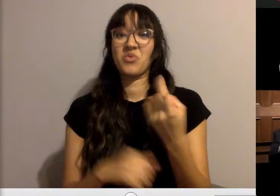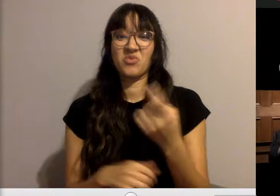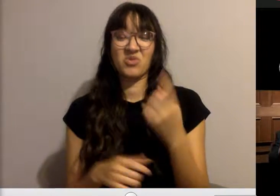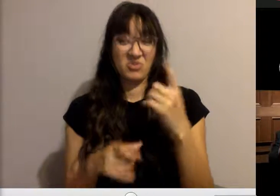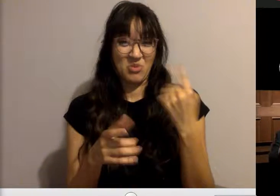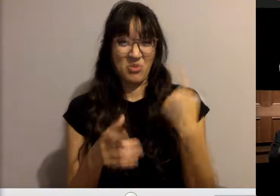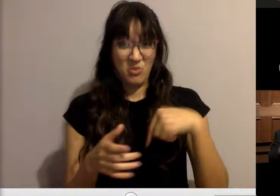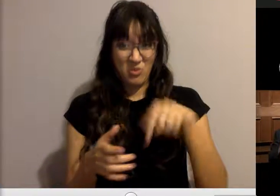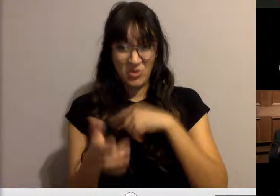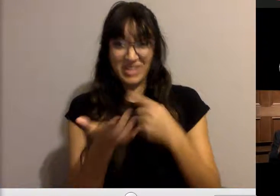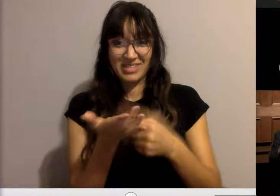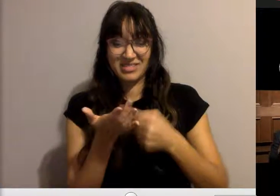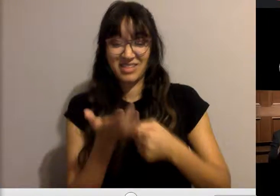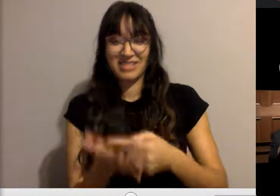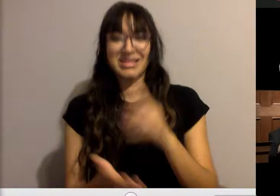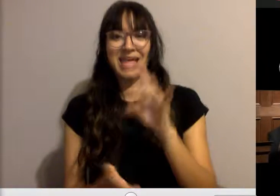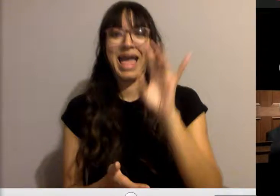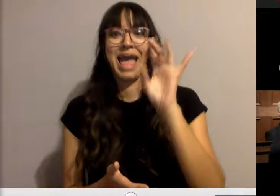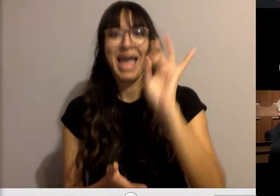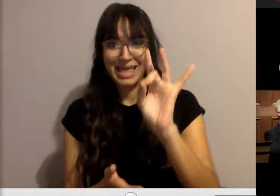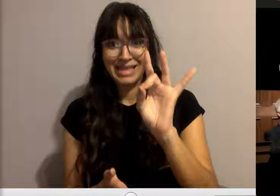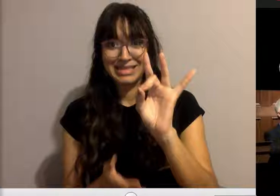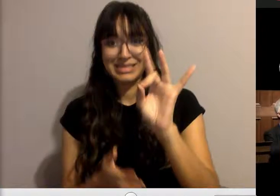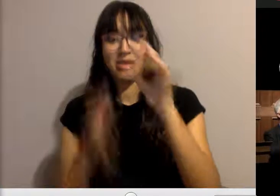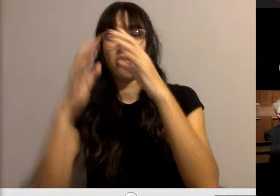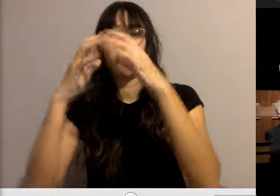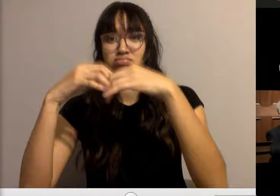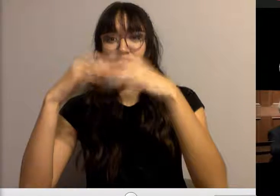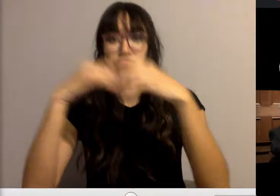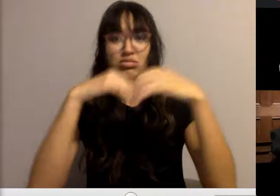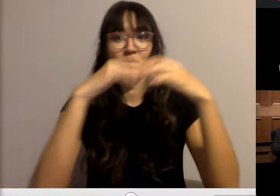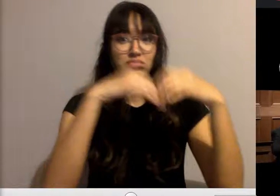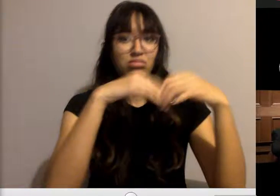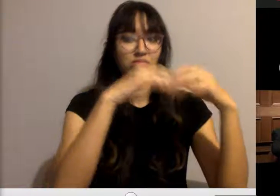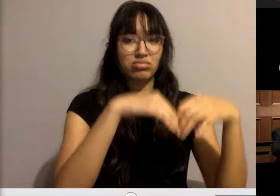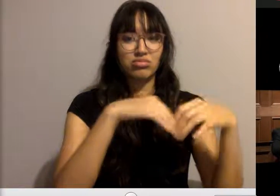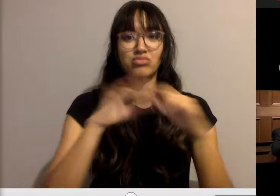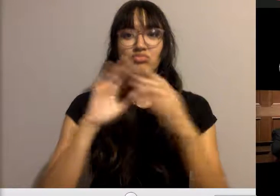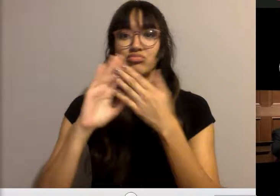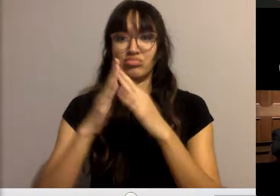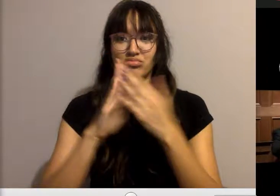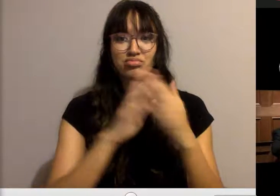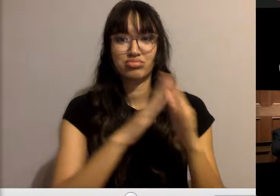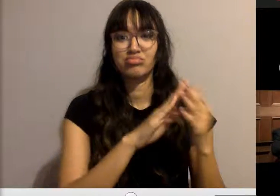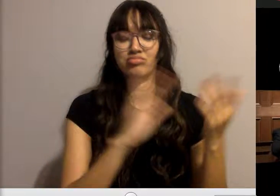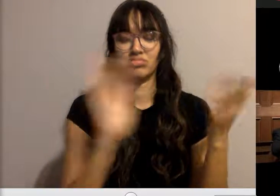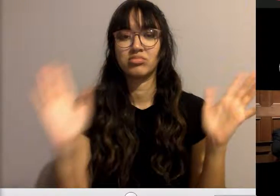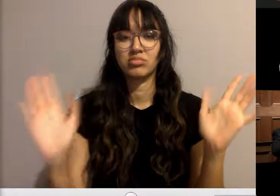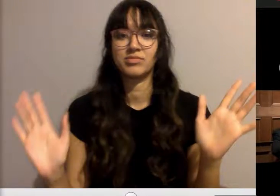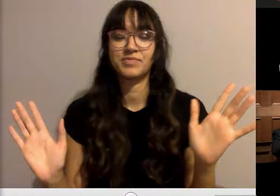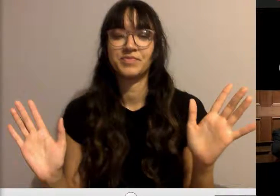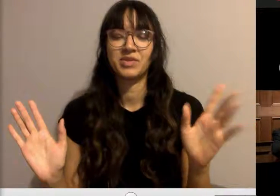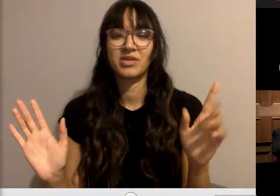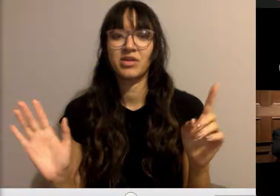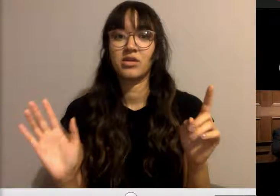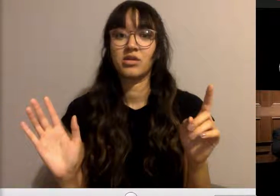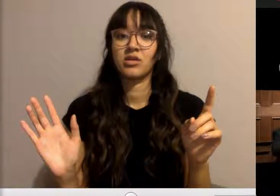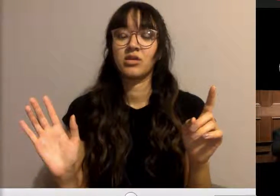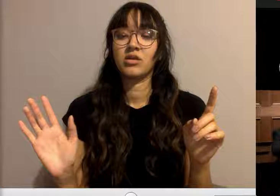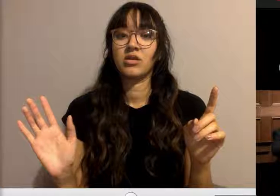civilizations that all went down at once. And it's not just that they were 8 different societies or civilizations, but they